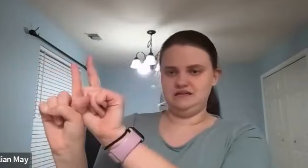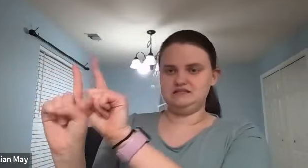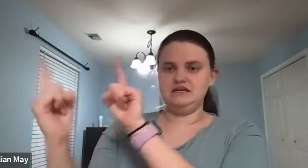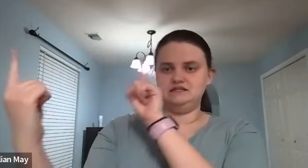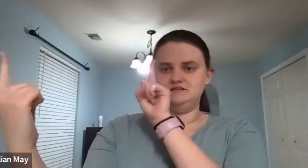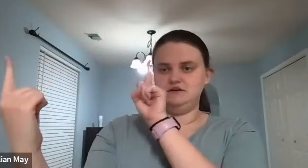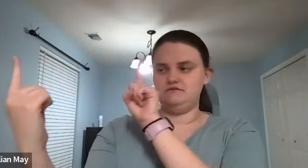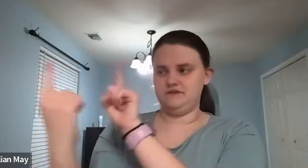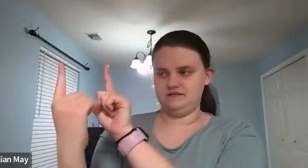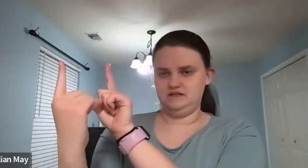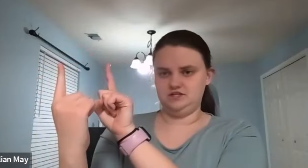this. They're facing each other.